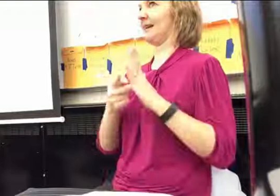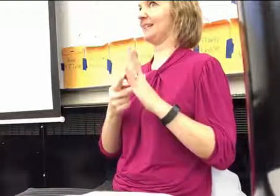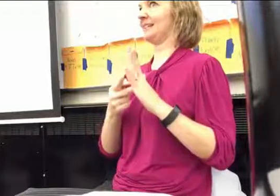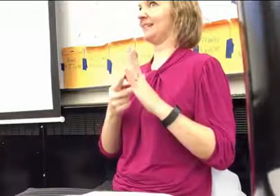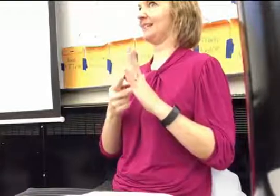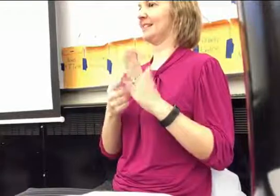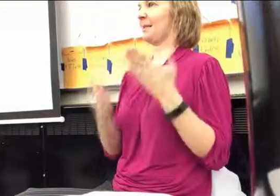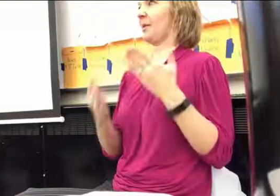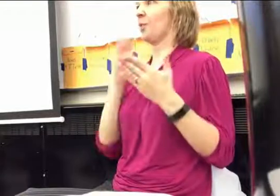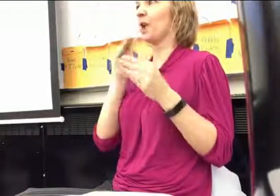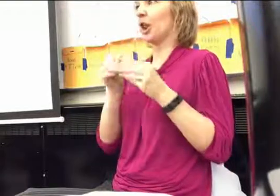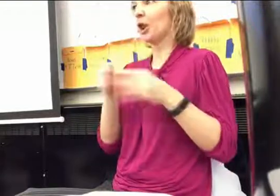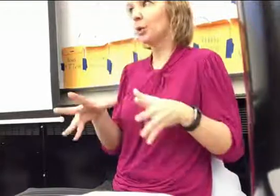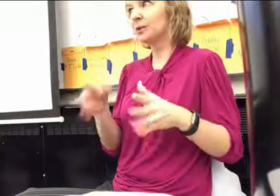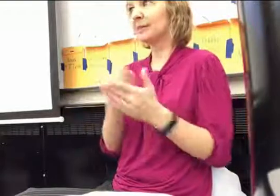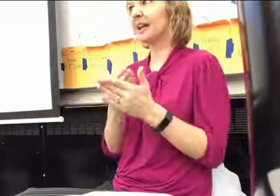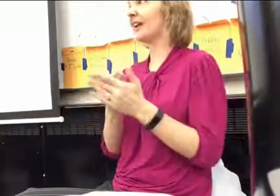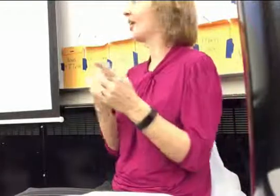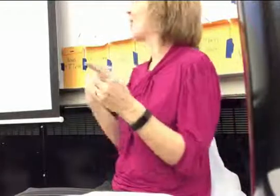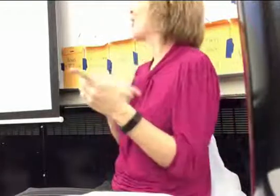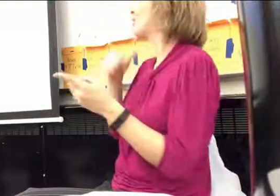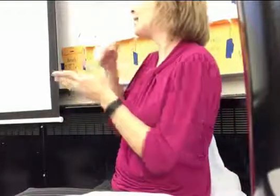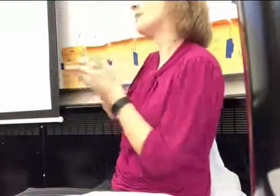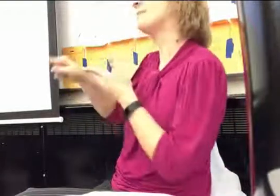at a loss, right?